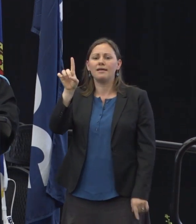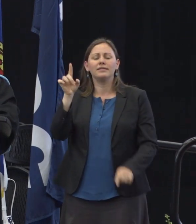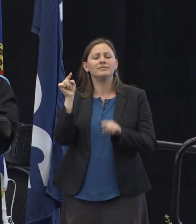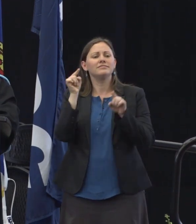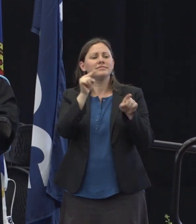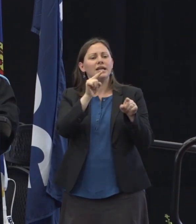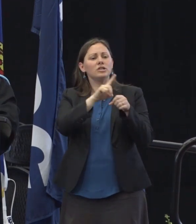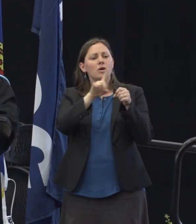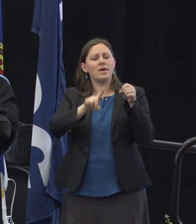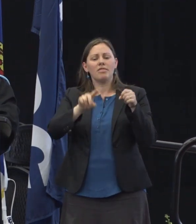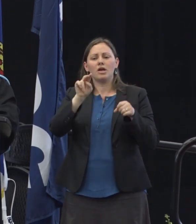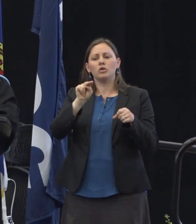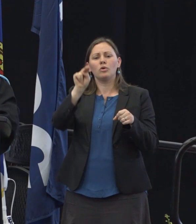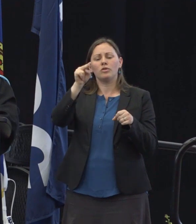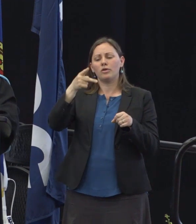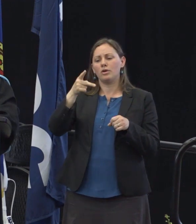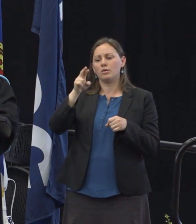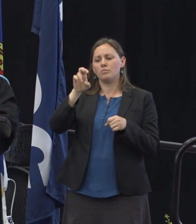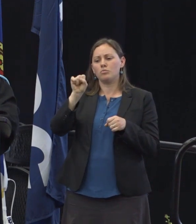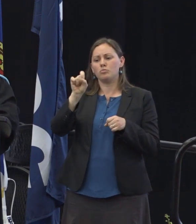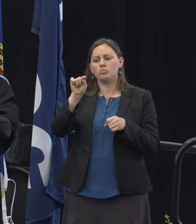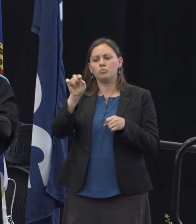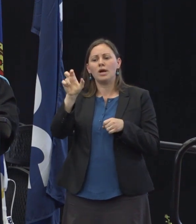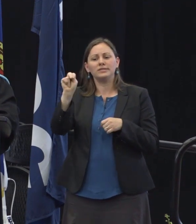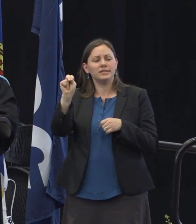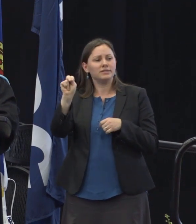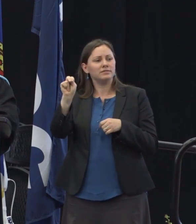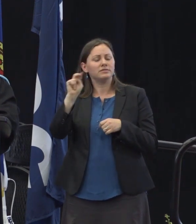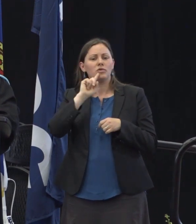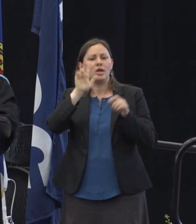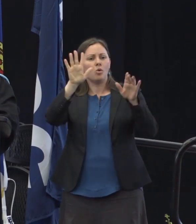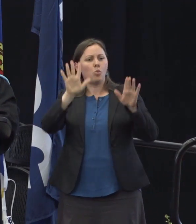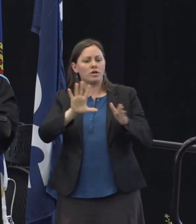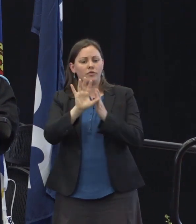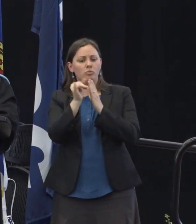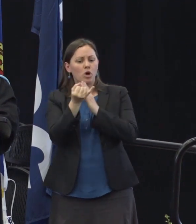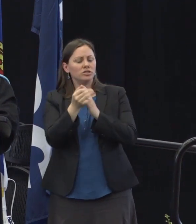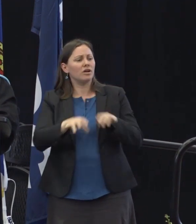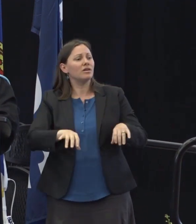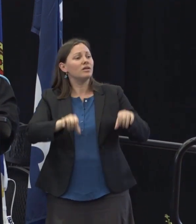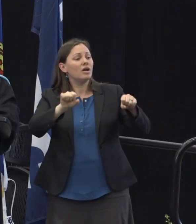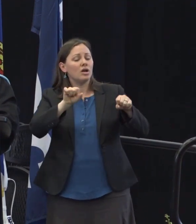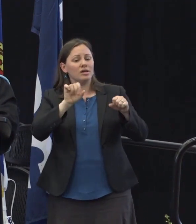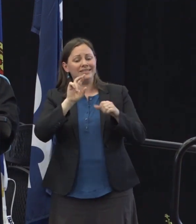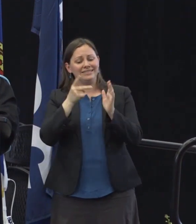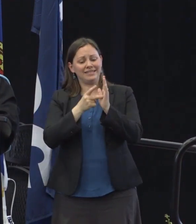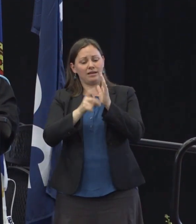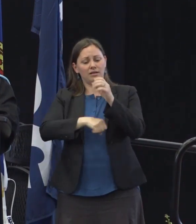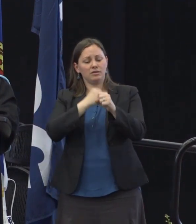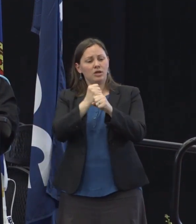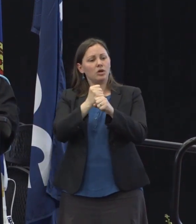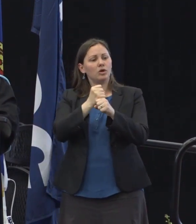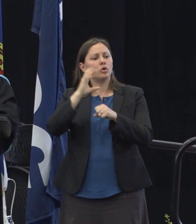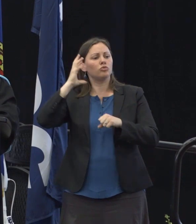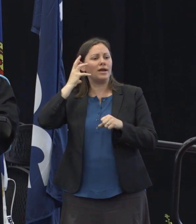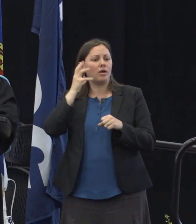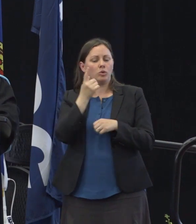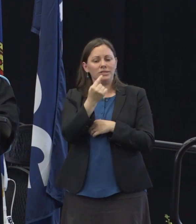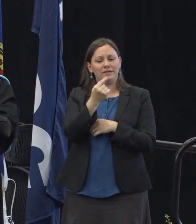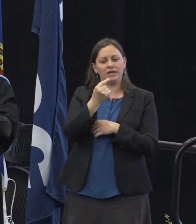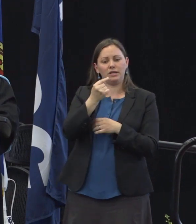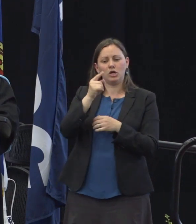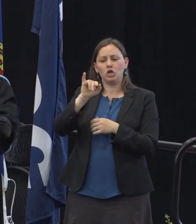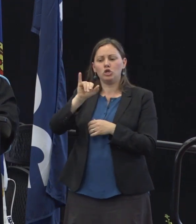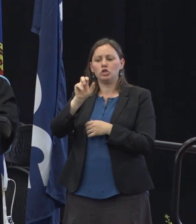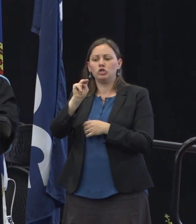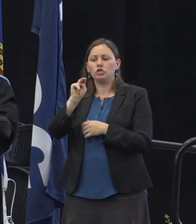by second-year radio, television, and journalism students. It takes a look at the issue of land title in the historic